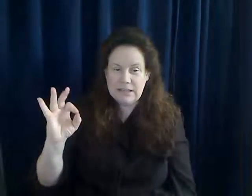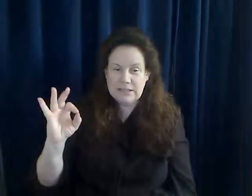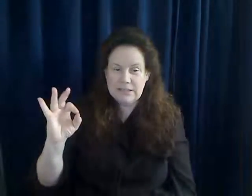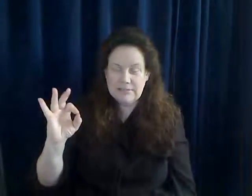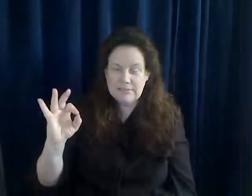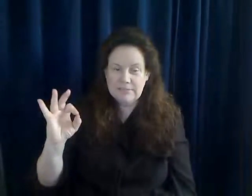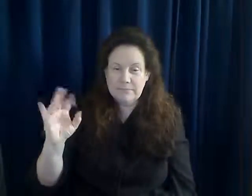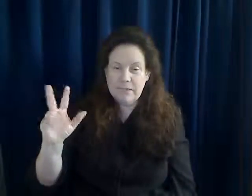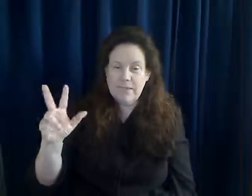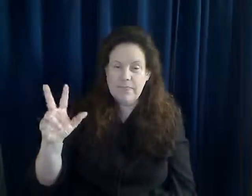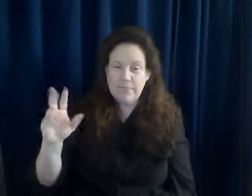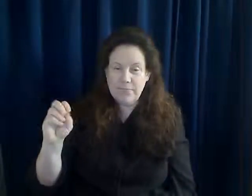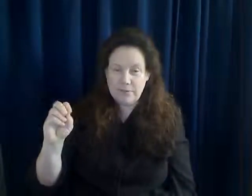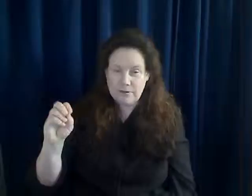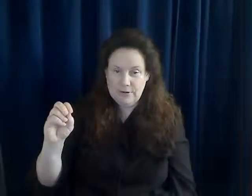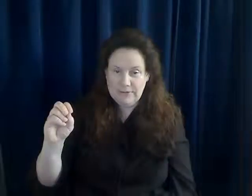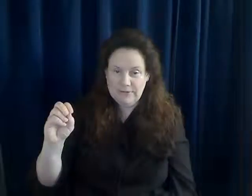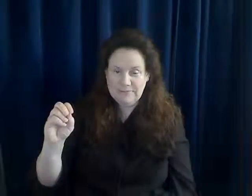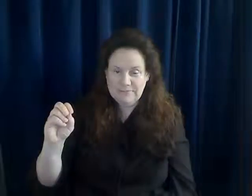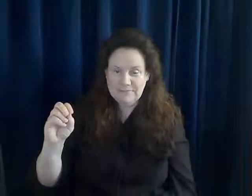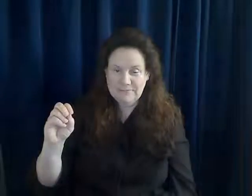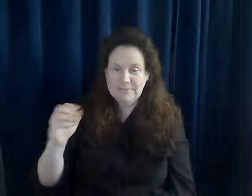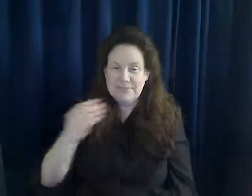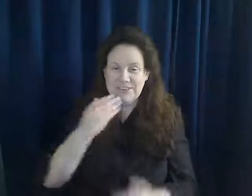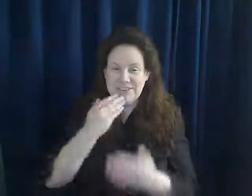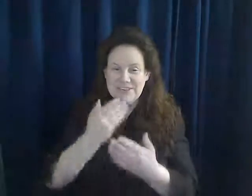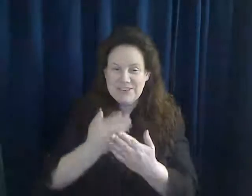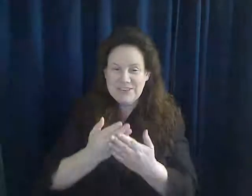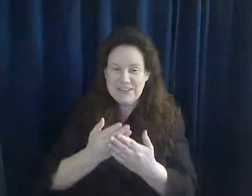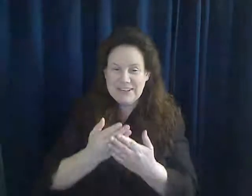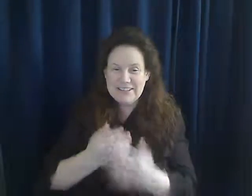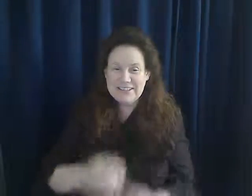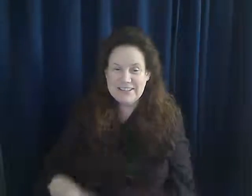29, 30. Good.